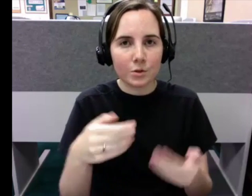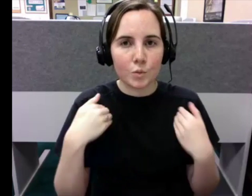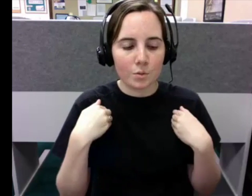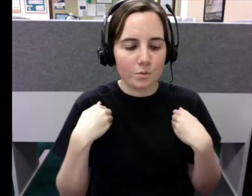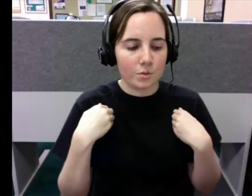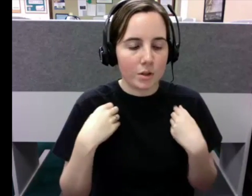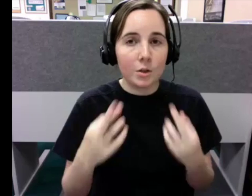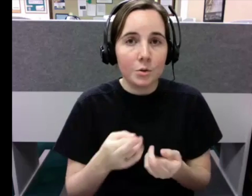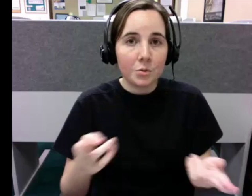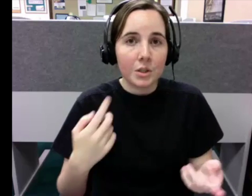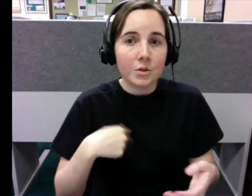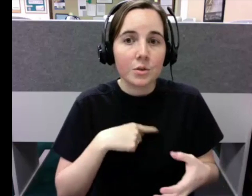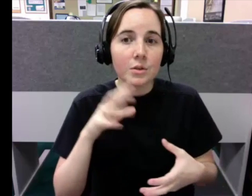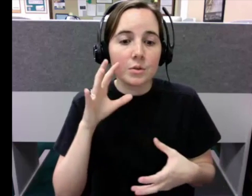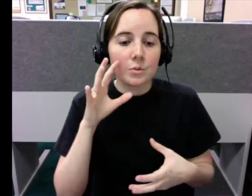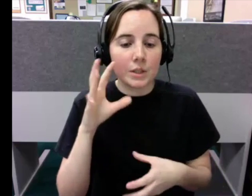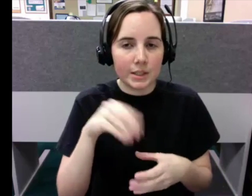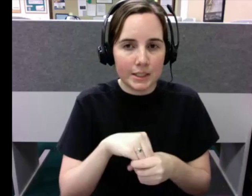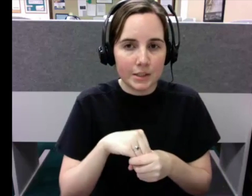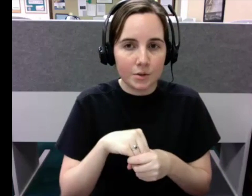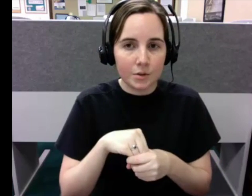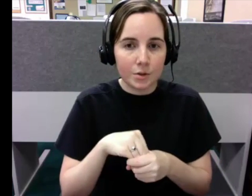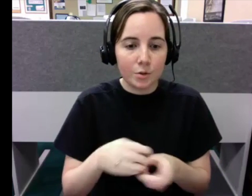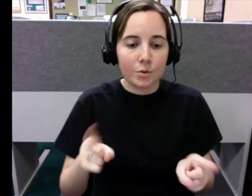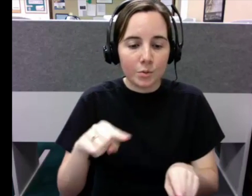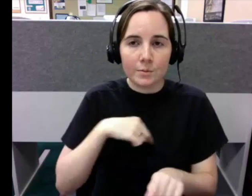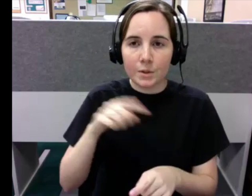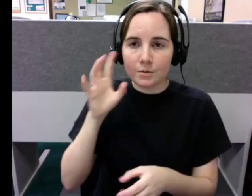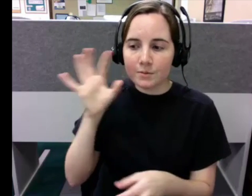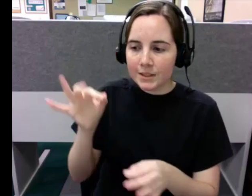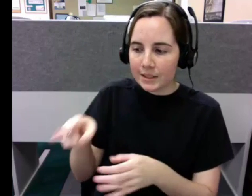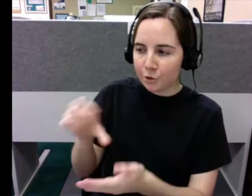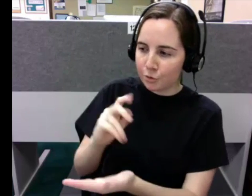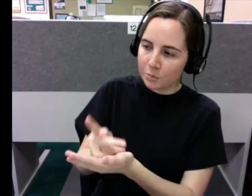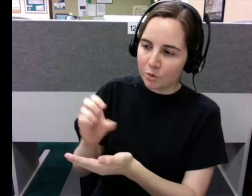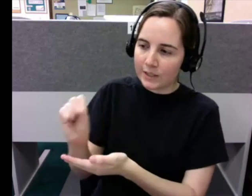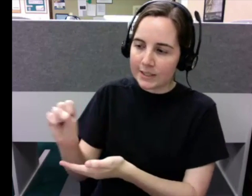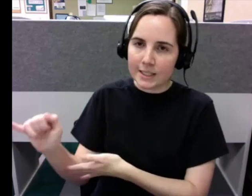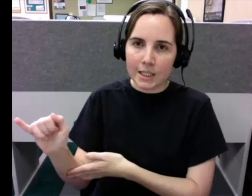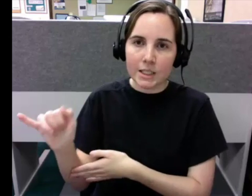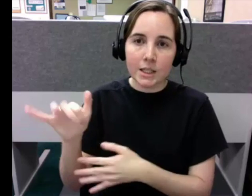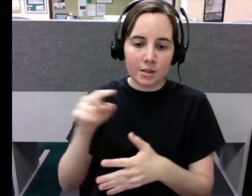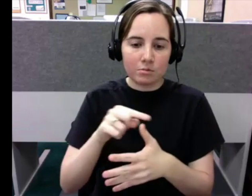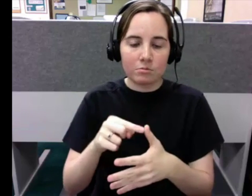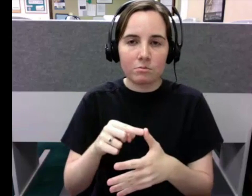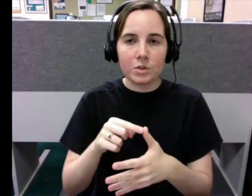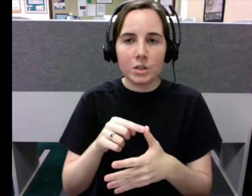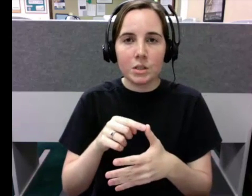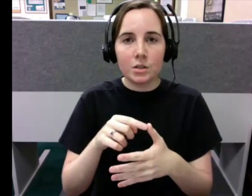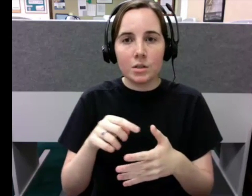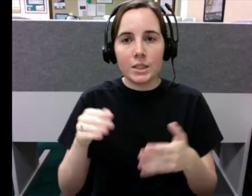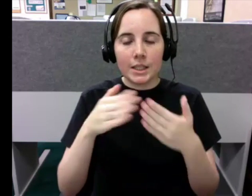Resources that we count in deciding if you qualify for SSI include real estate, bank accounts,